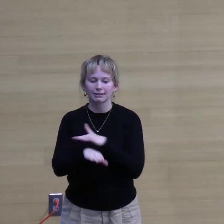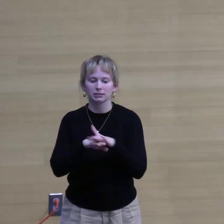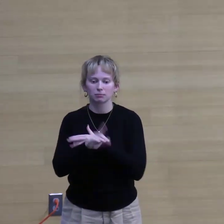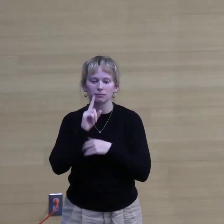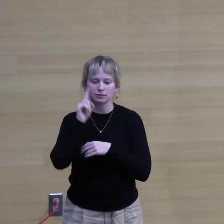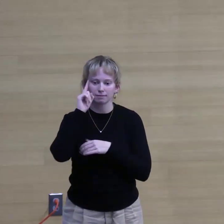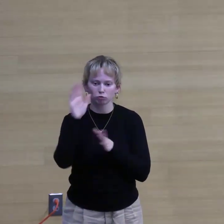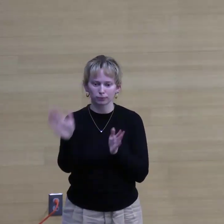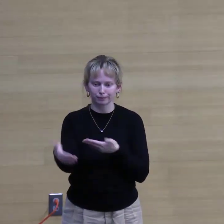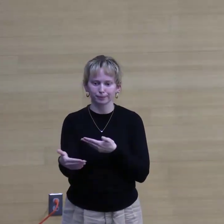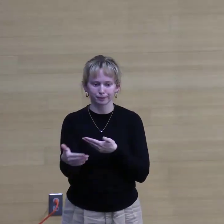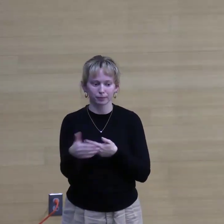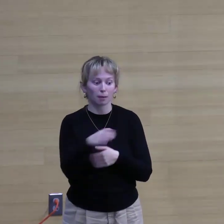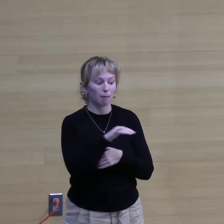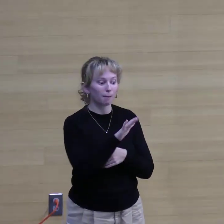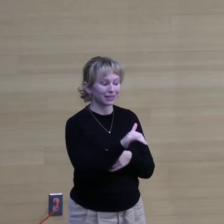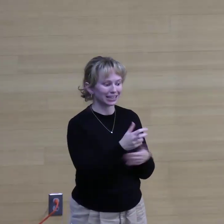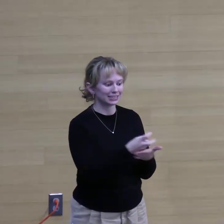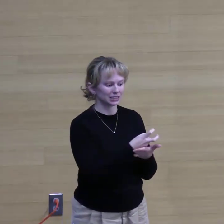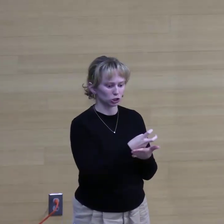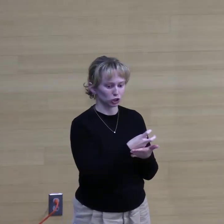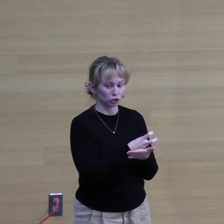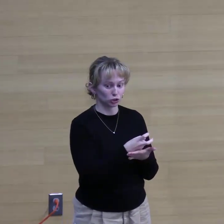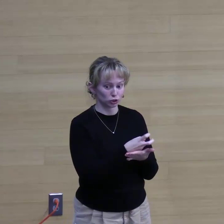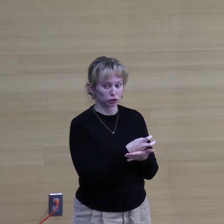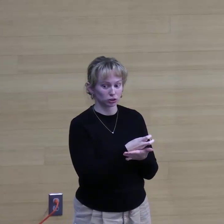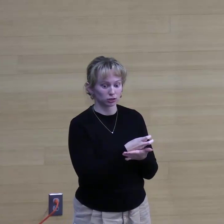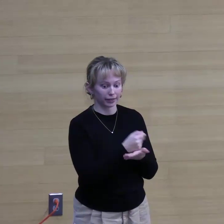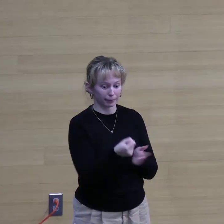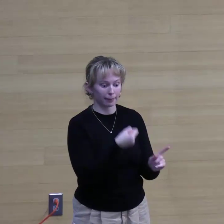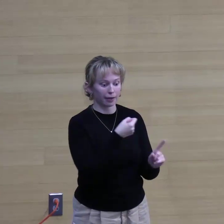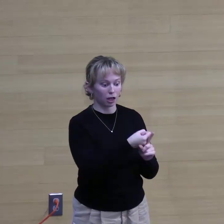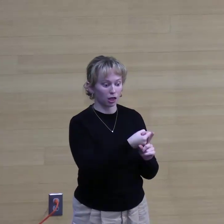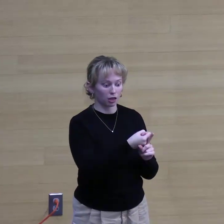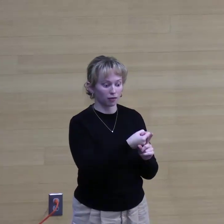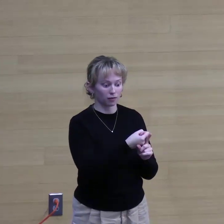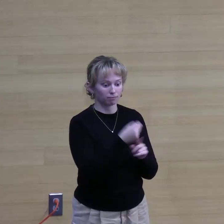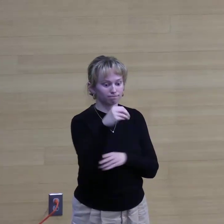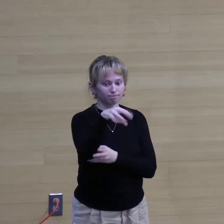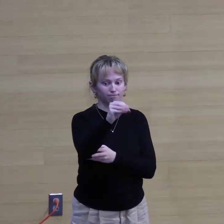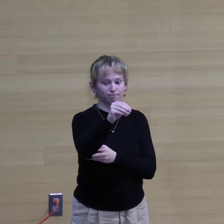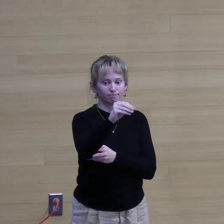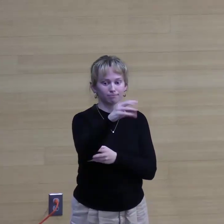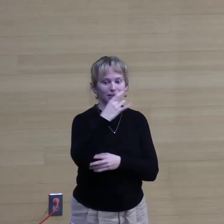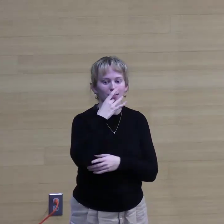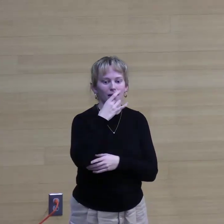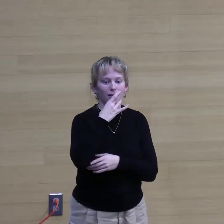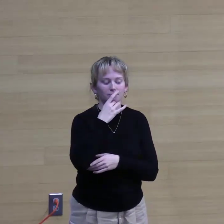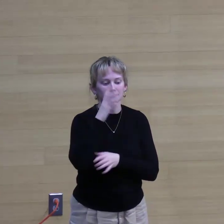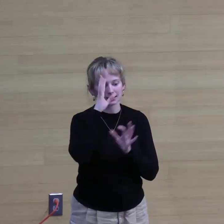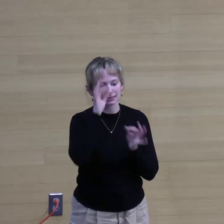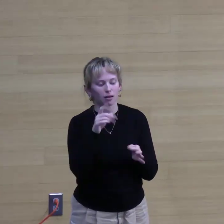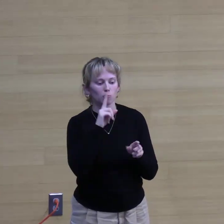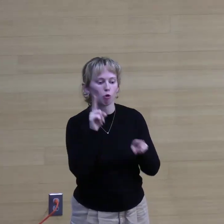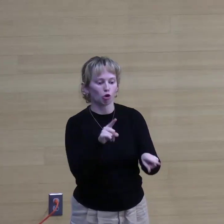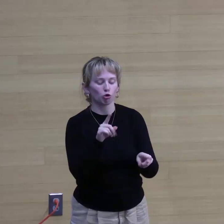room. Bobby's seizures are impacted by photosensitivity. They decided to order